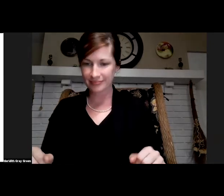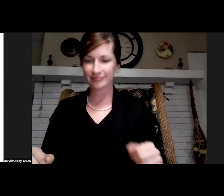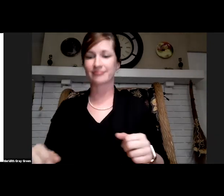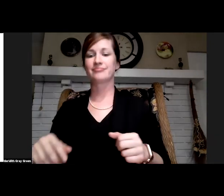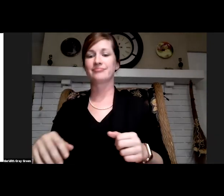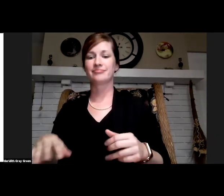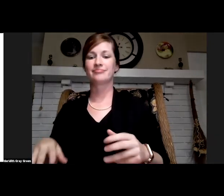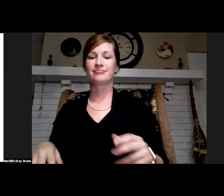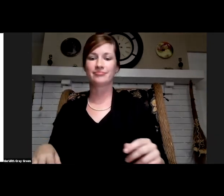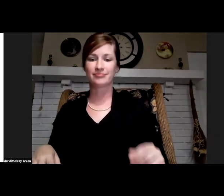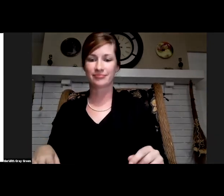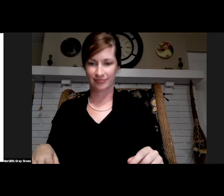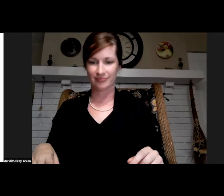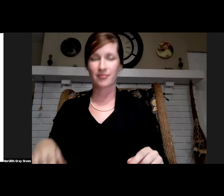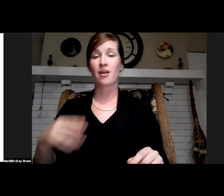This artist has two names.